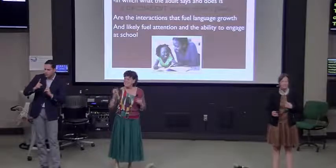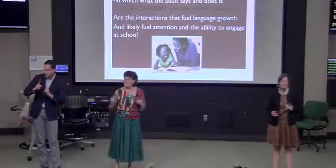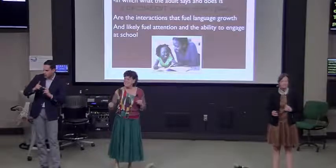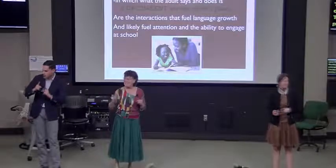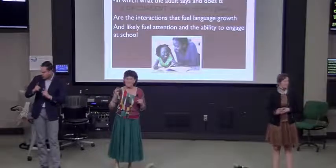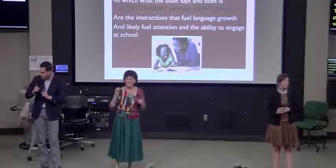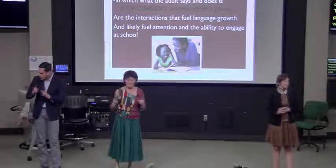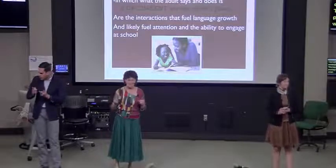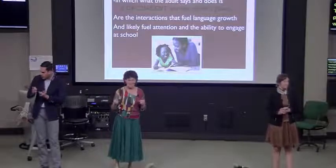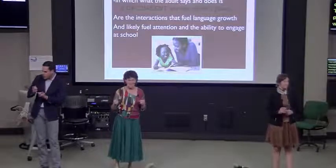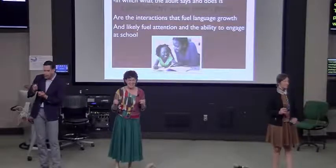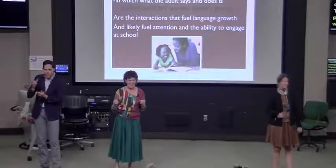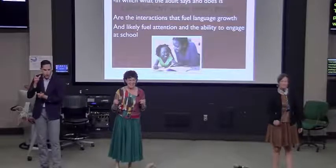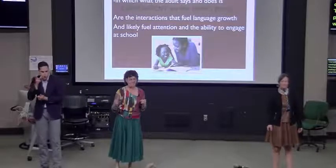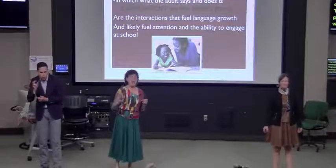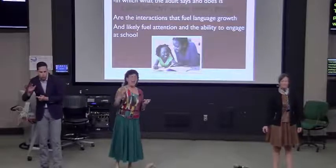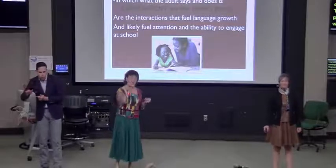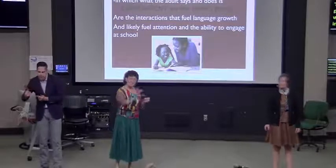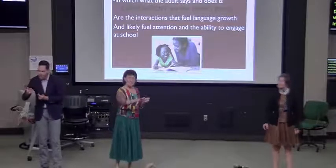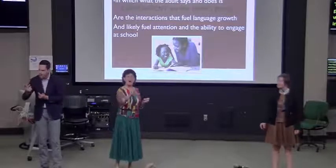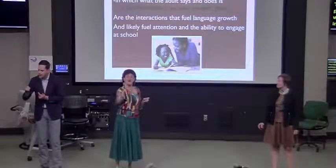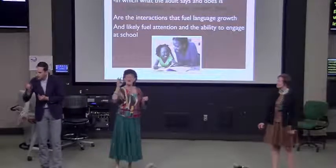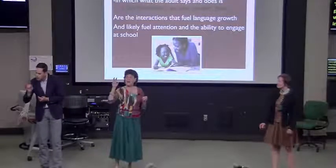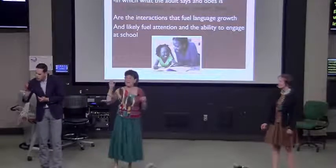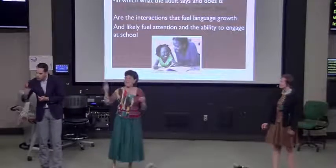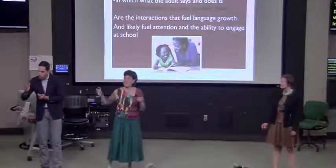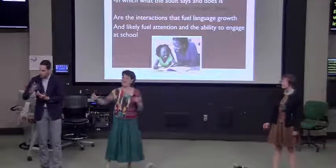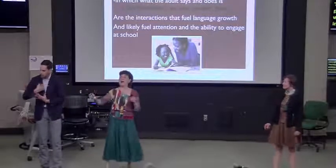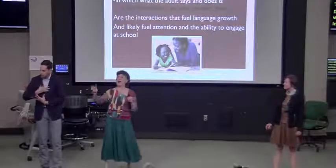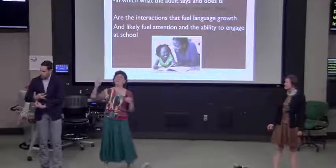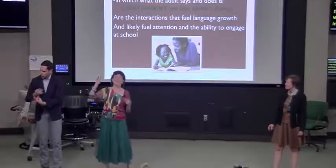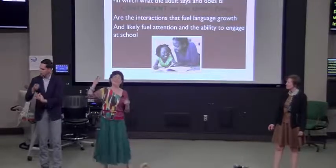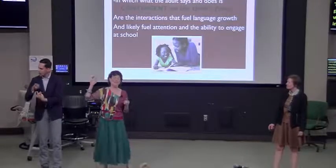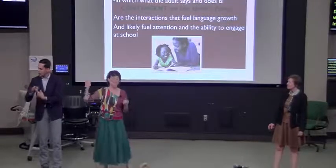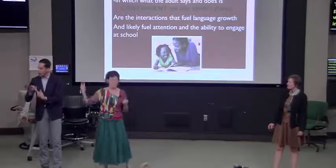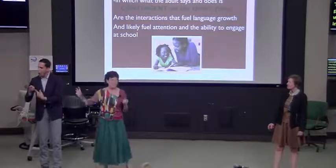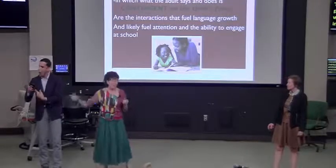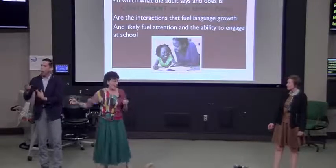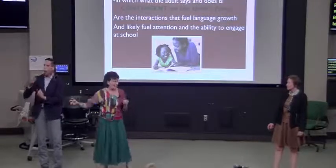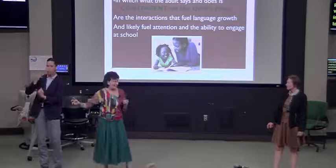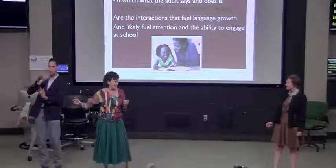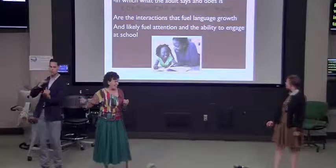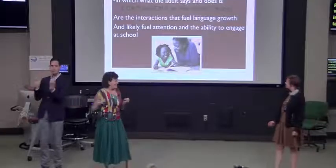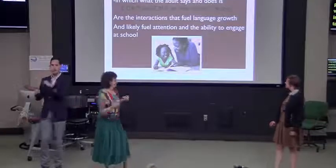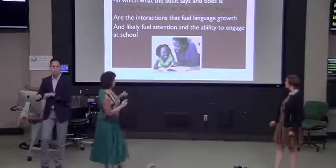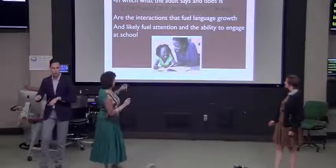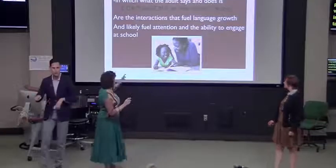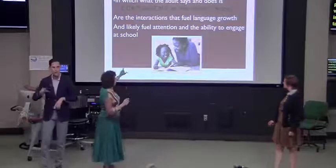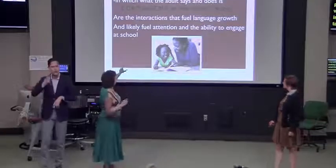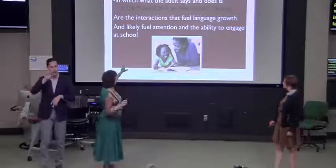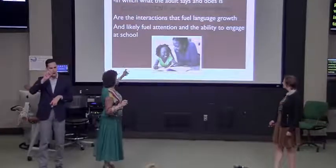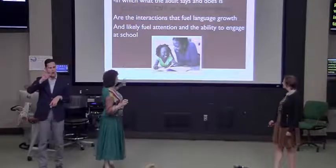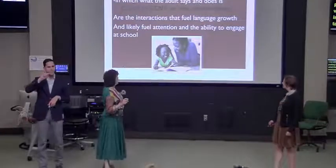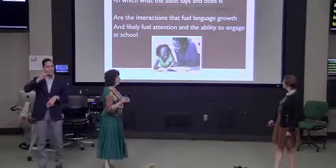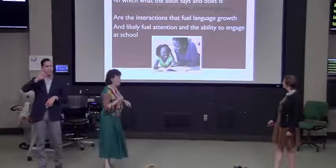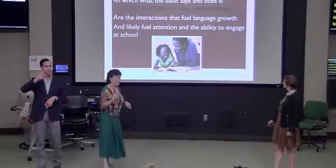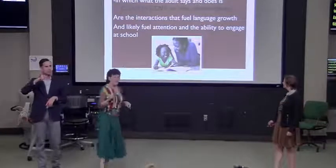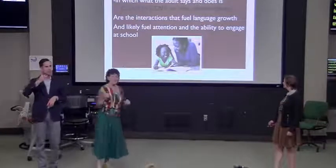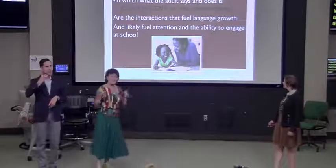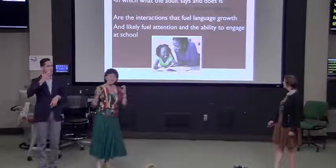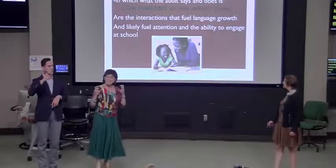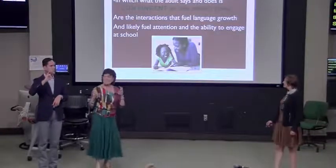child is interested in and talking about that. So this kind